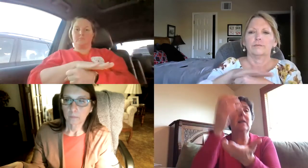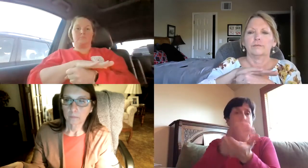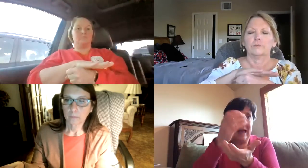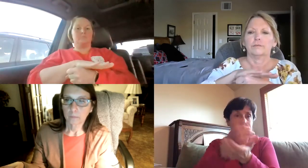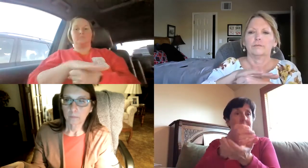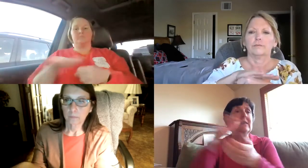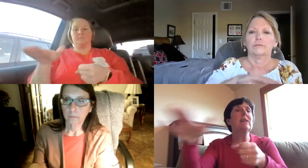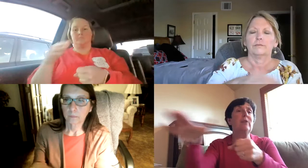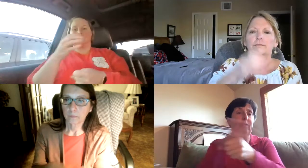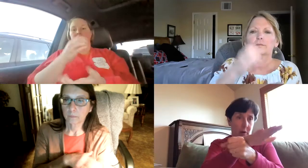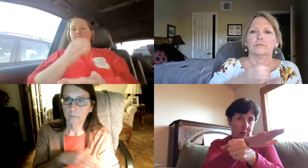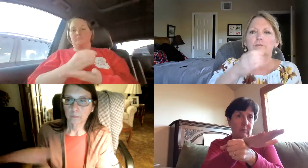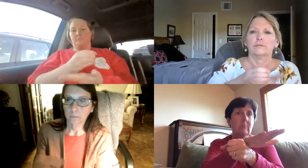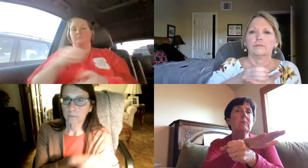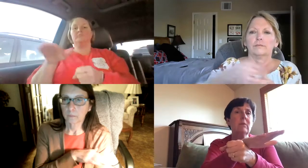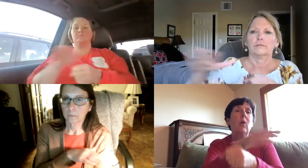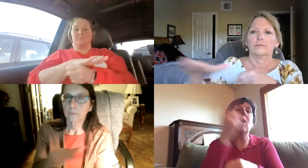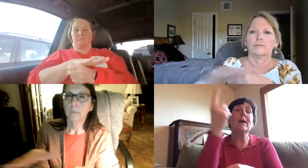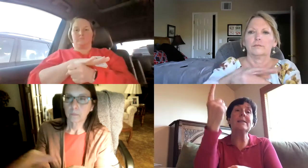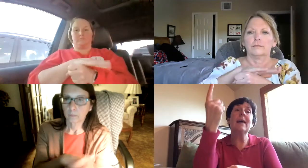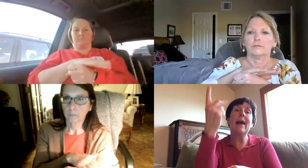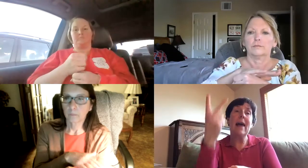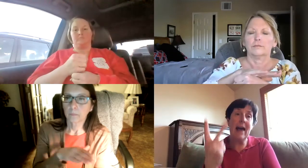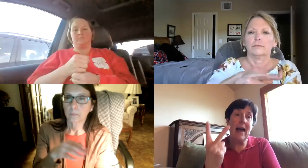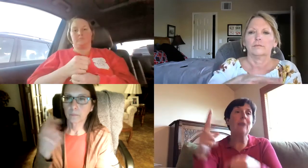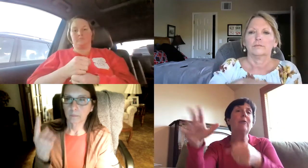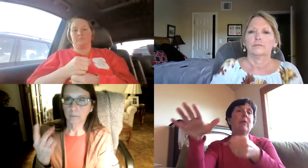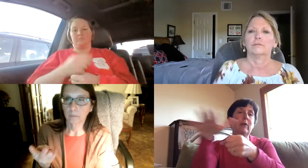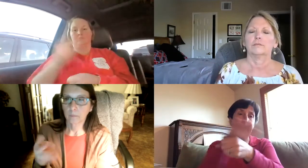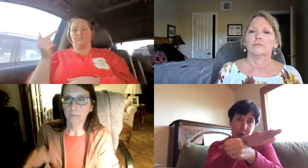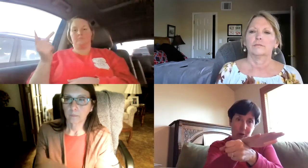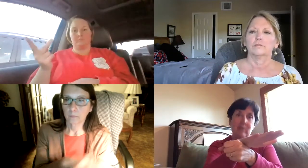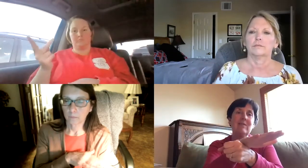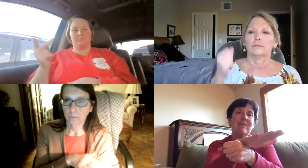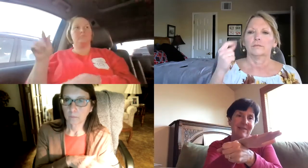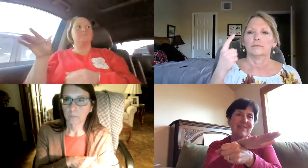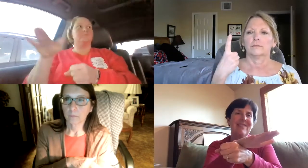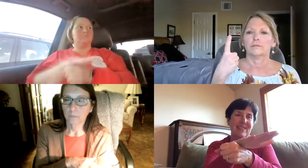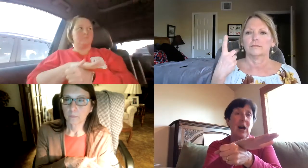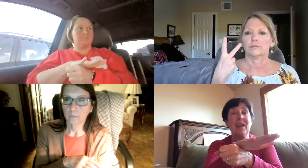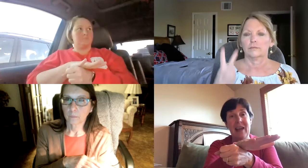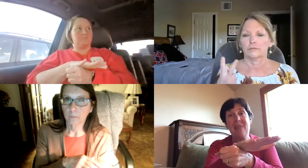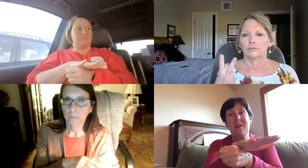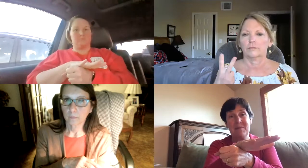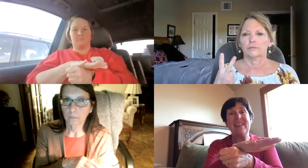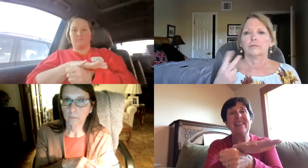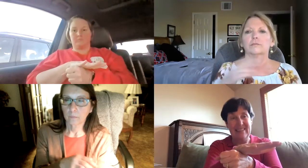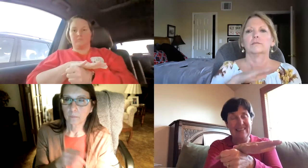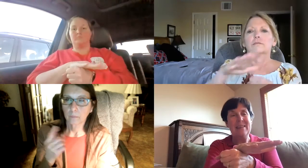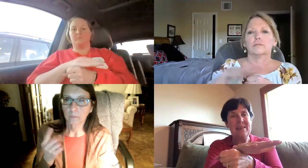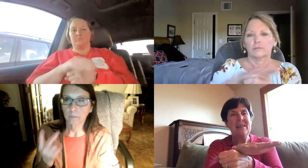the glass is full or it's half full, not half